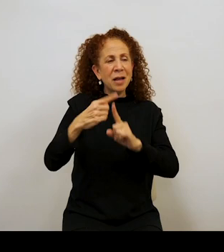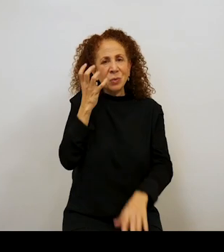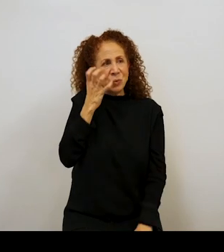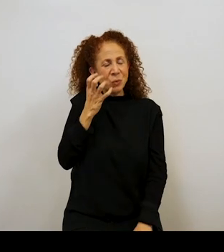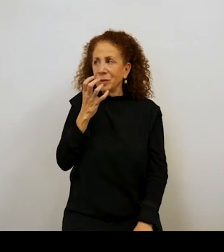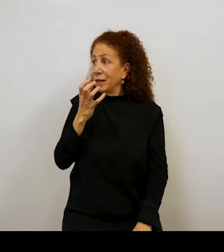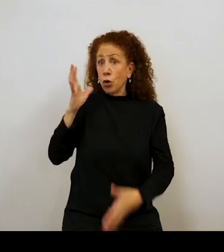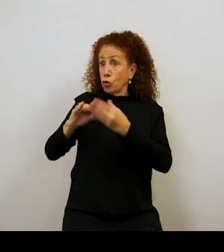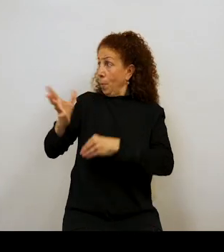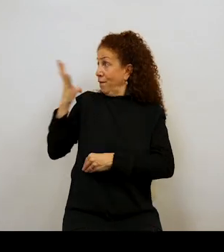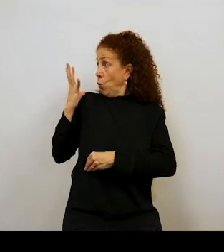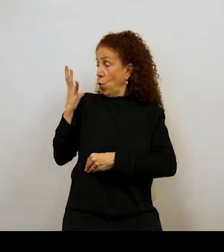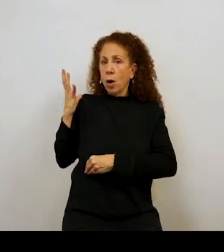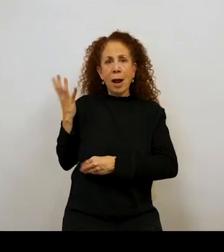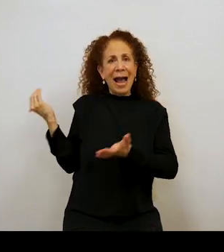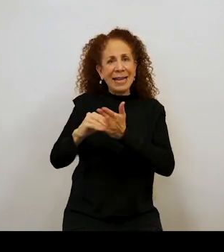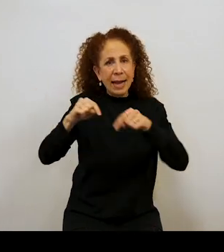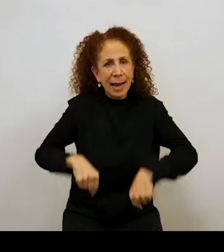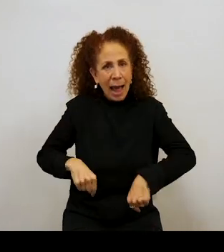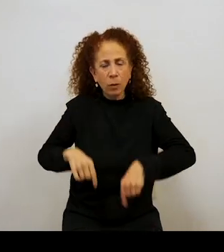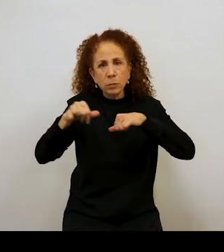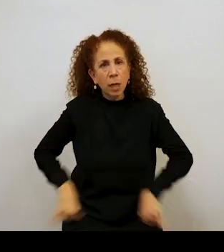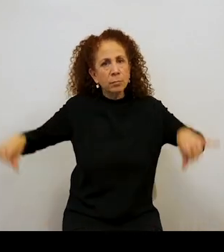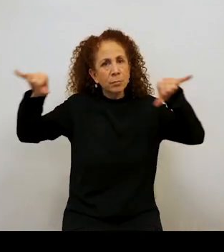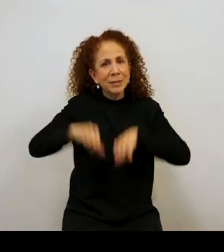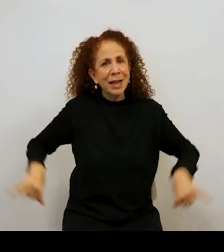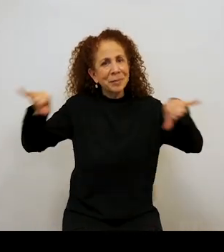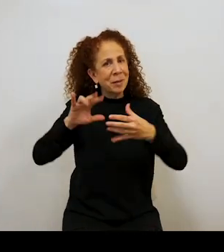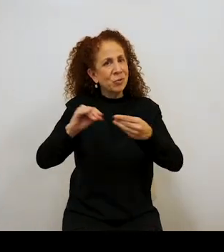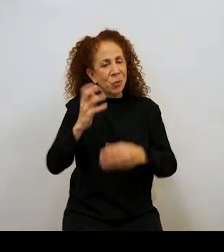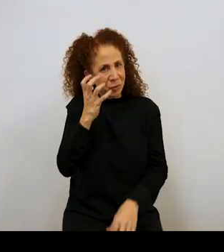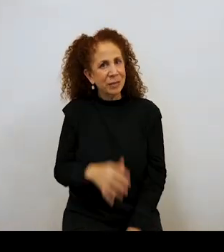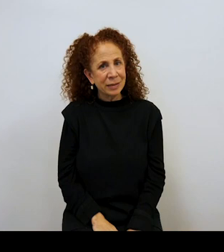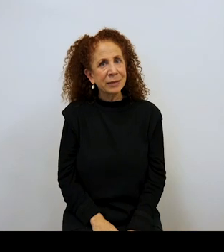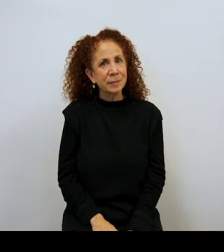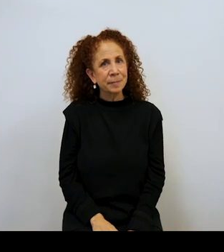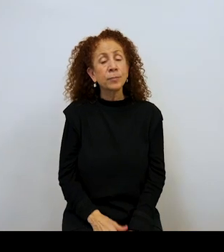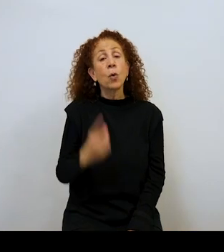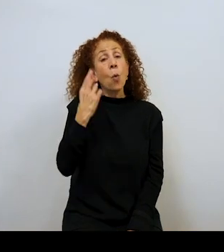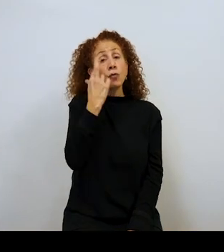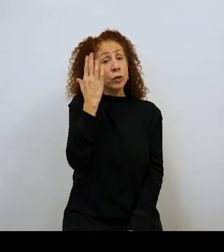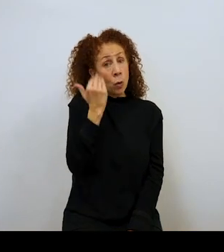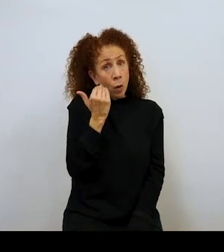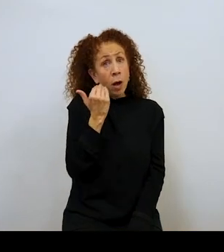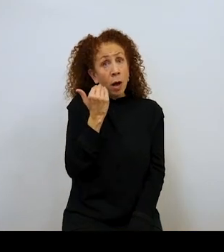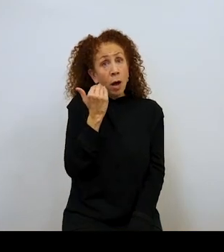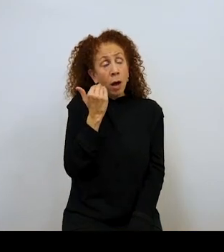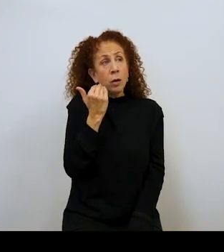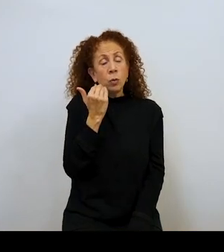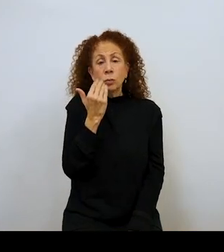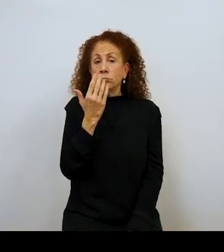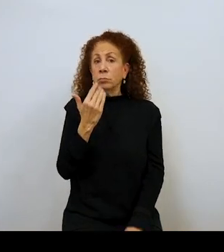stories. Mm-hmm. We keep going back to them, and there's a comfort in that because it is, you know, one of the reasons why it was so